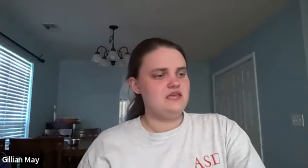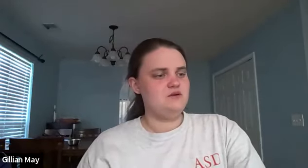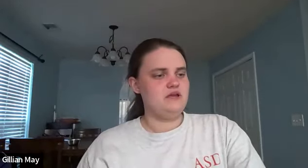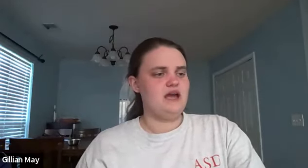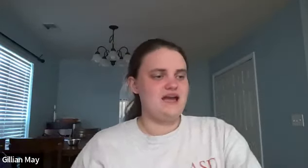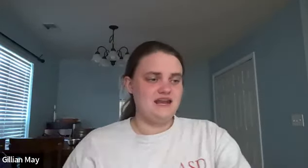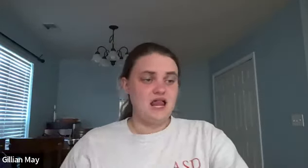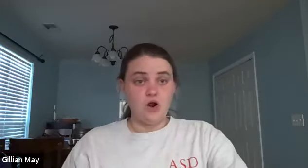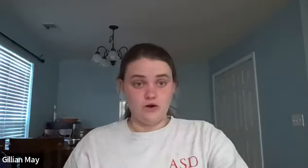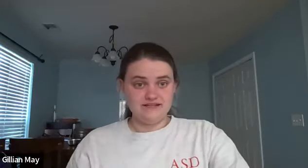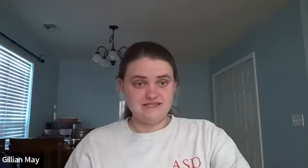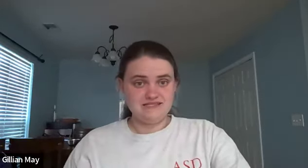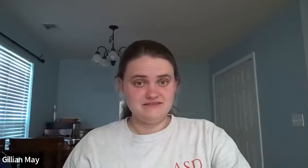Then we had artist,